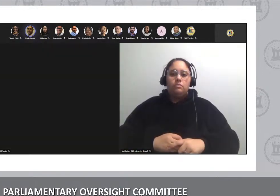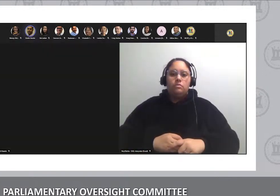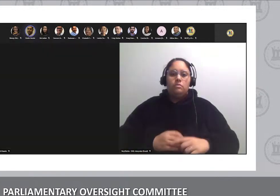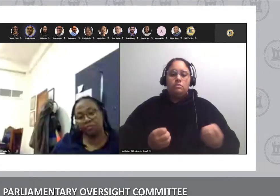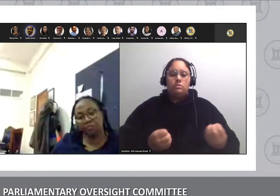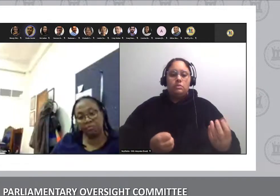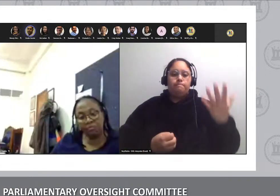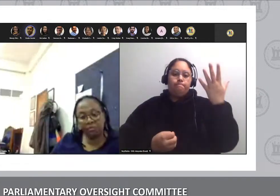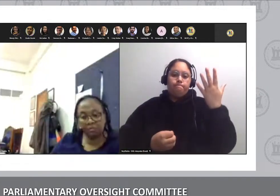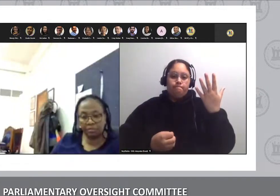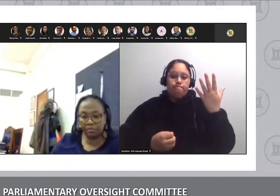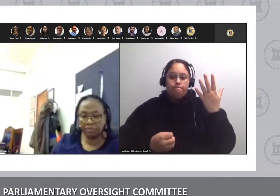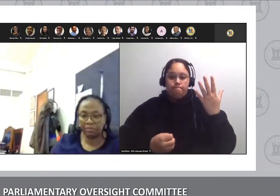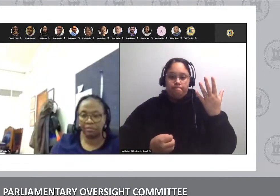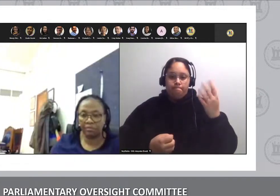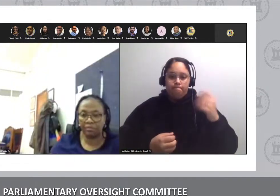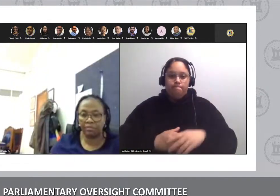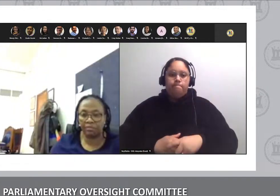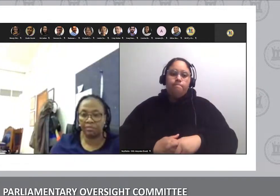up quickly.